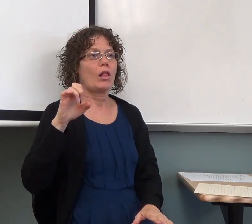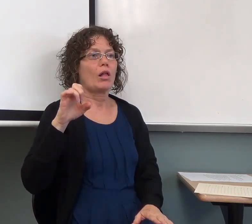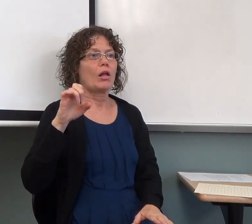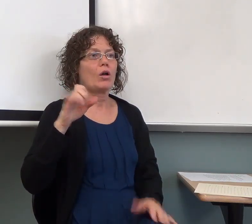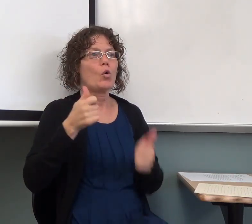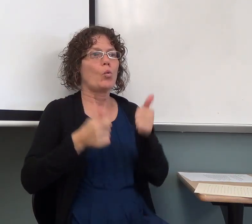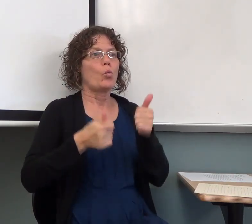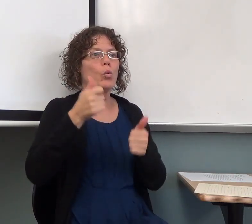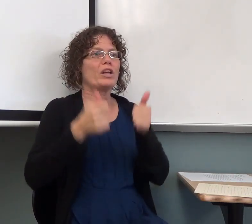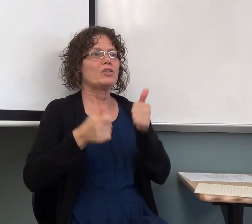which comes